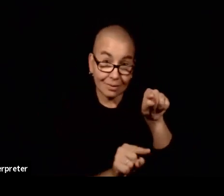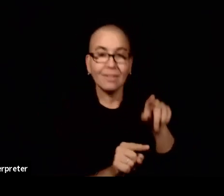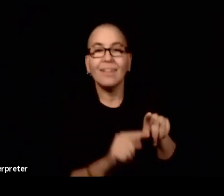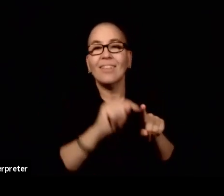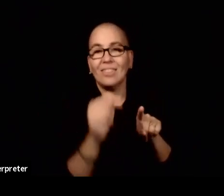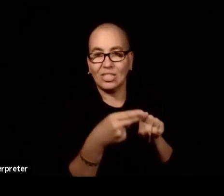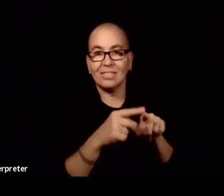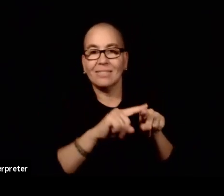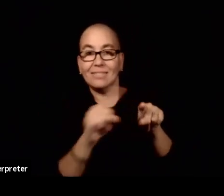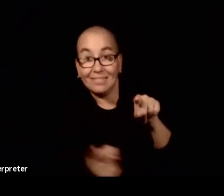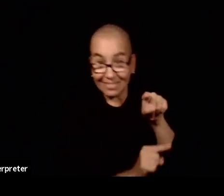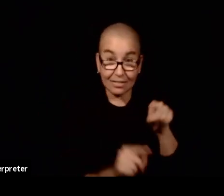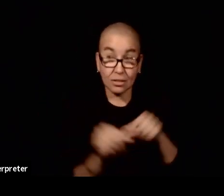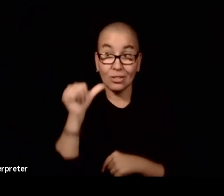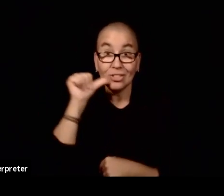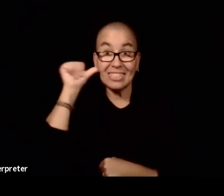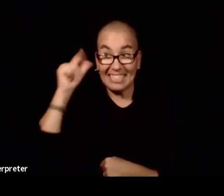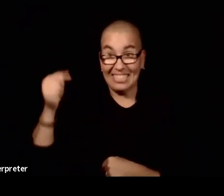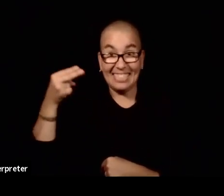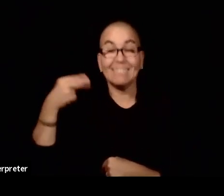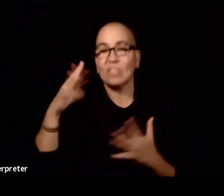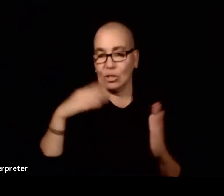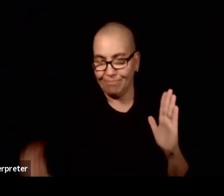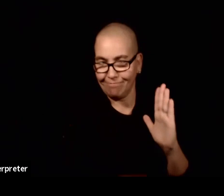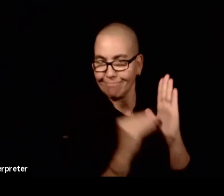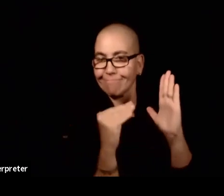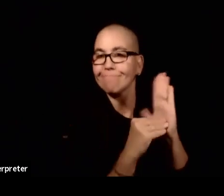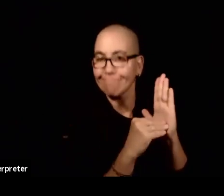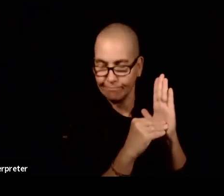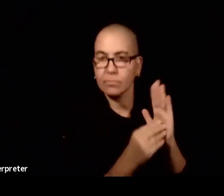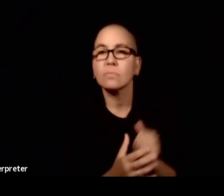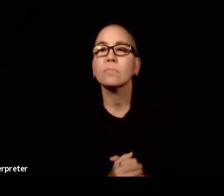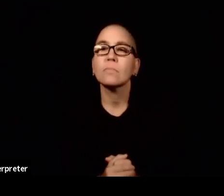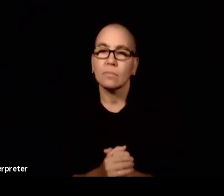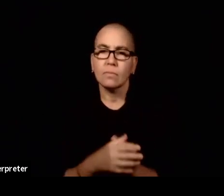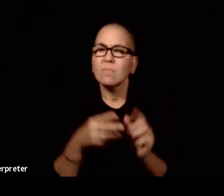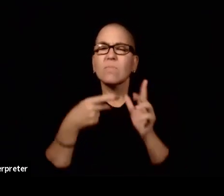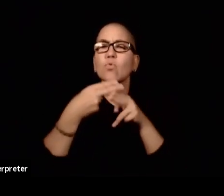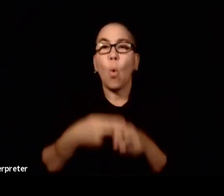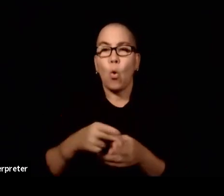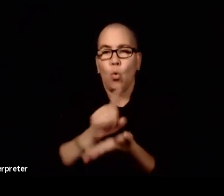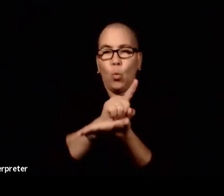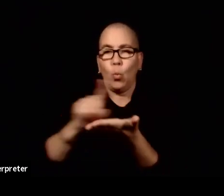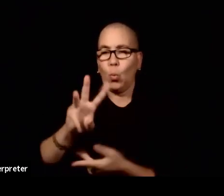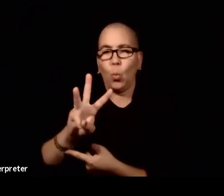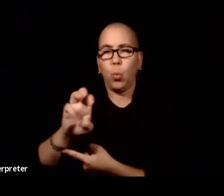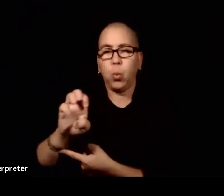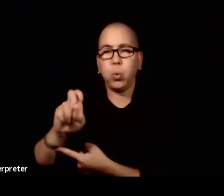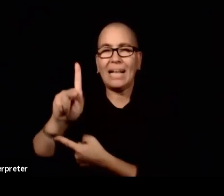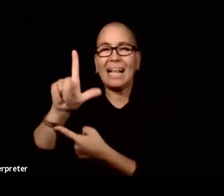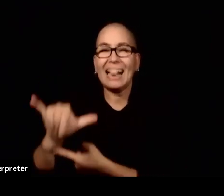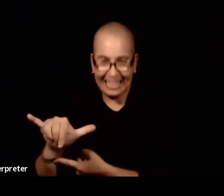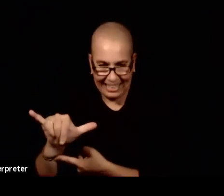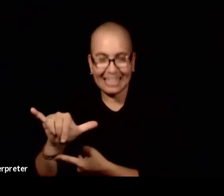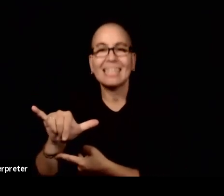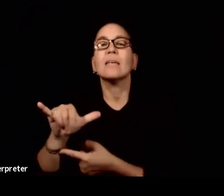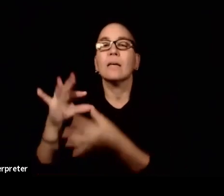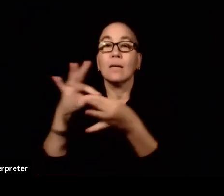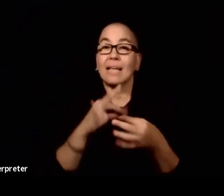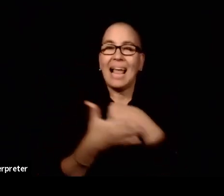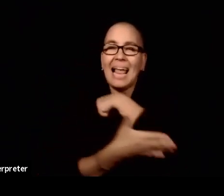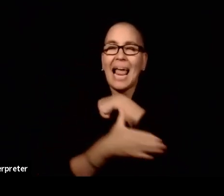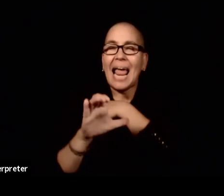the weekly percent of tests positive at the county level and showing that over several weeks. So people can